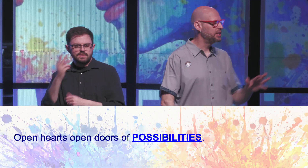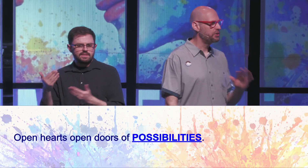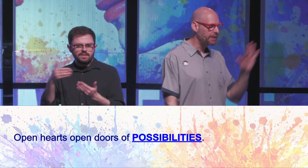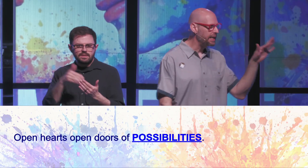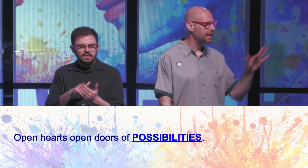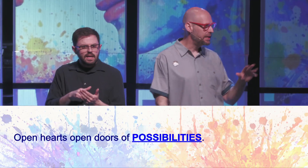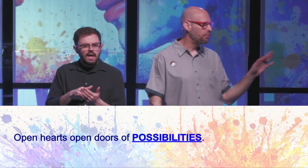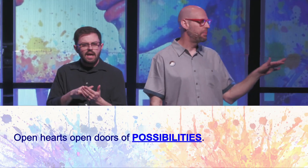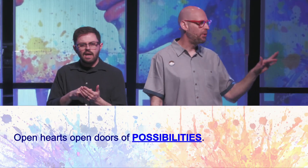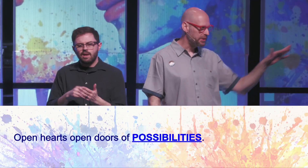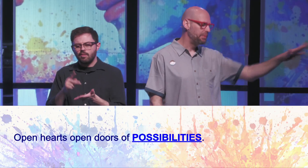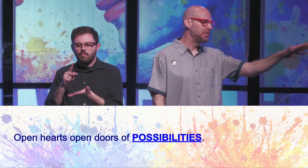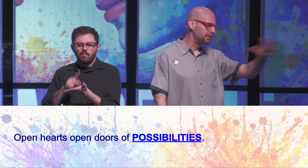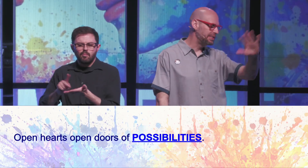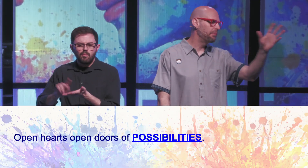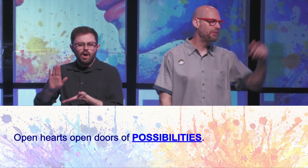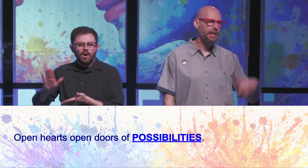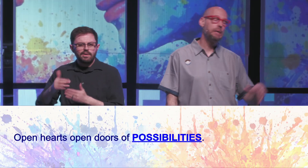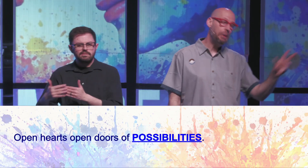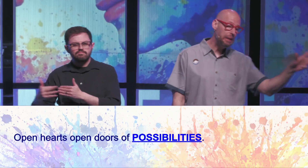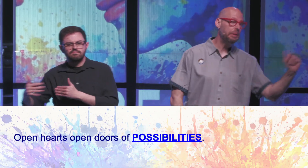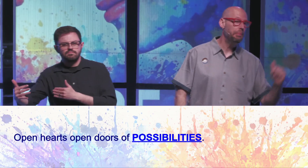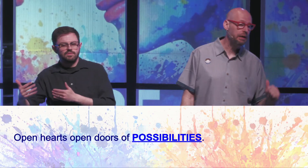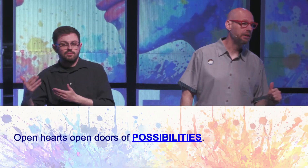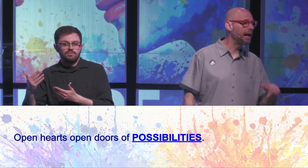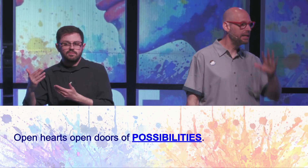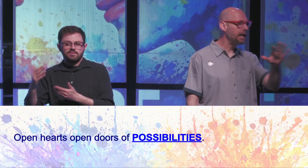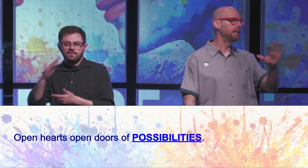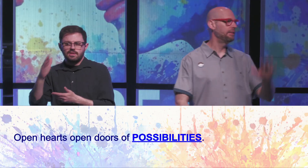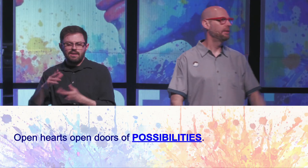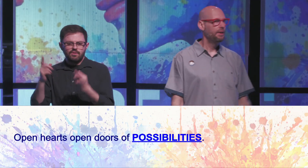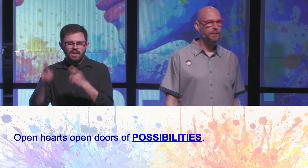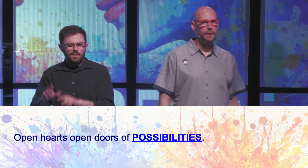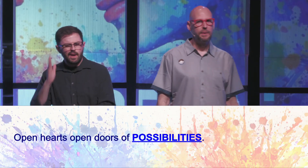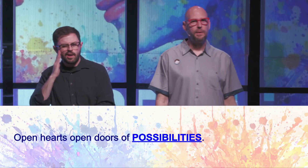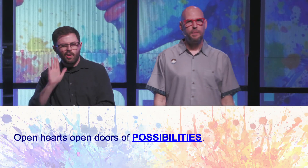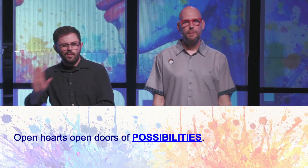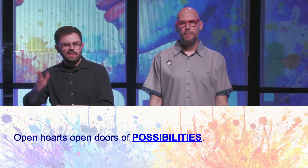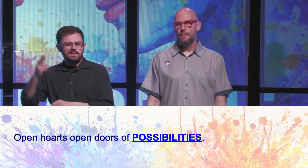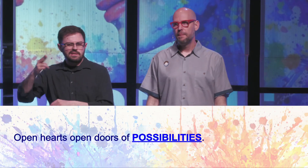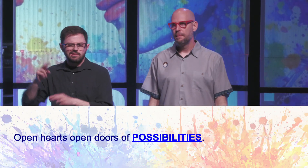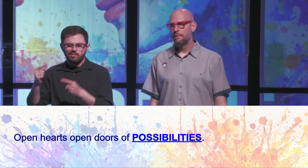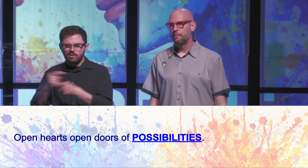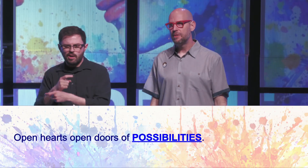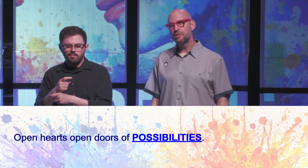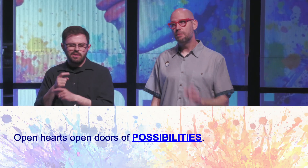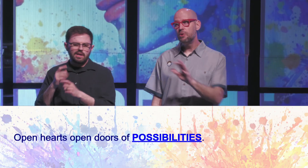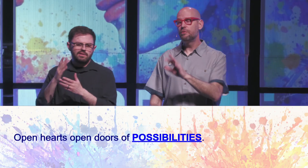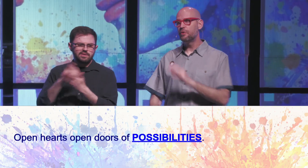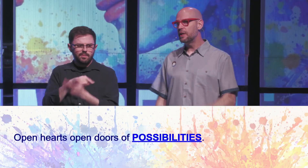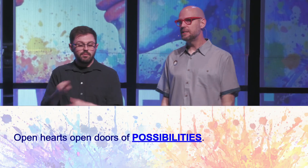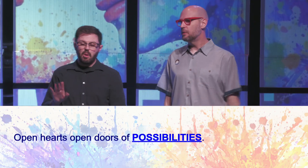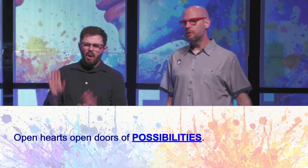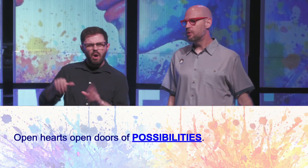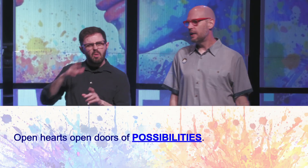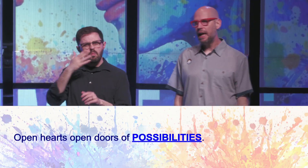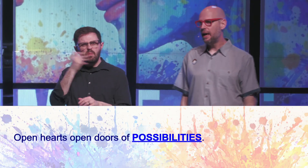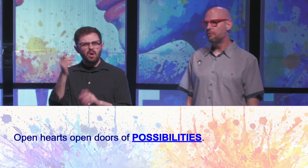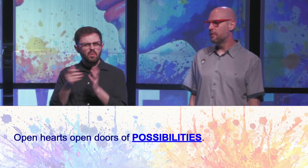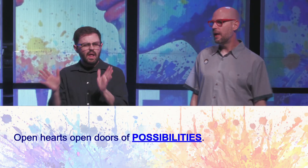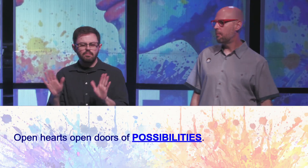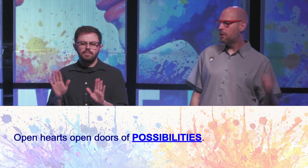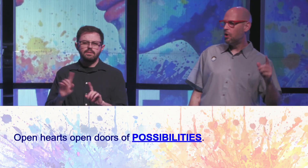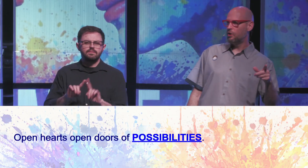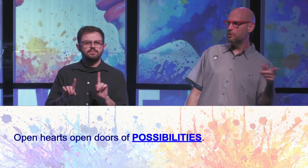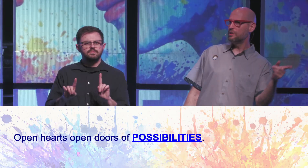complex history. I get it, the way Paul's been used. Some of you are like, it might have been better. I get it. But there's some beautiful things that we wouldn't